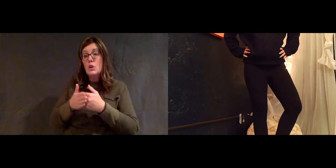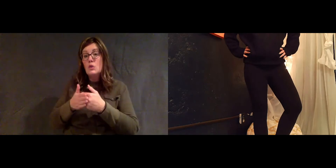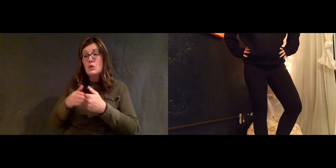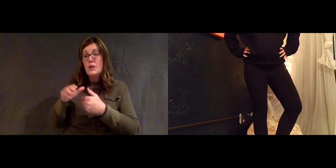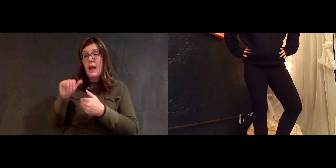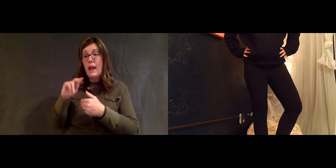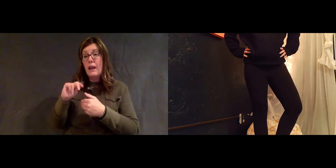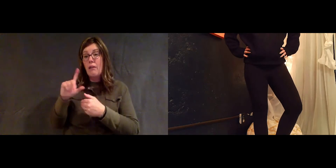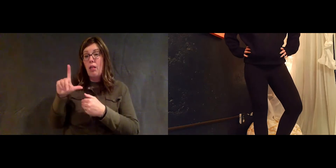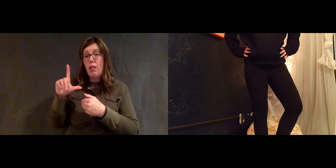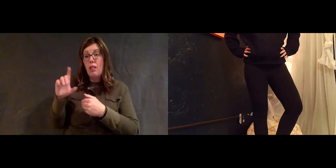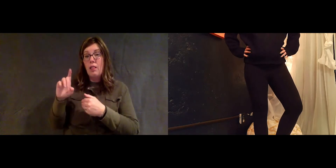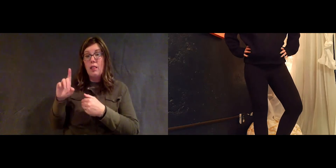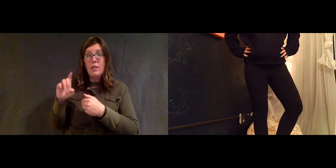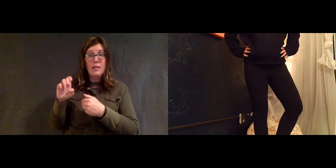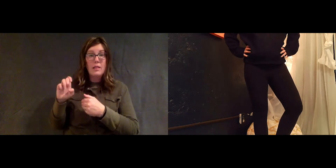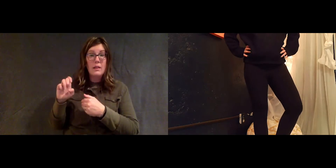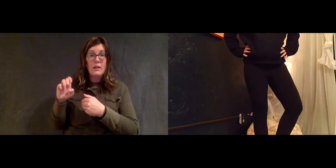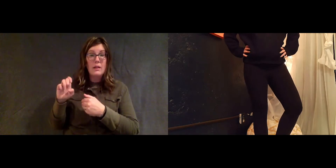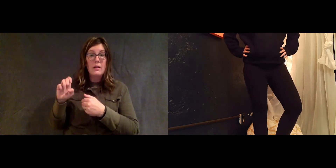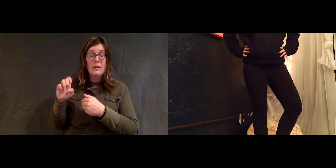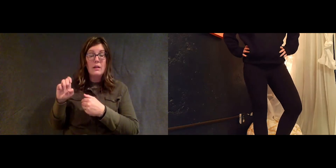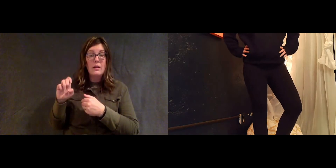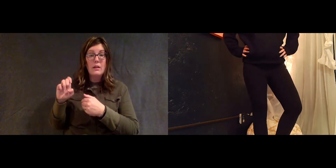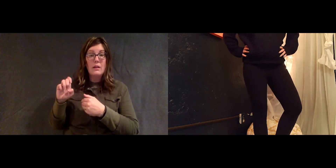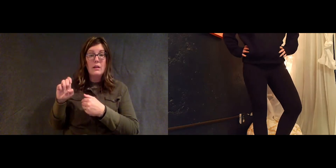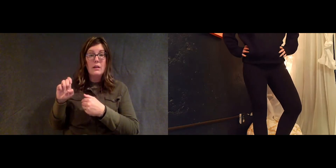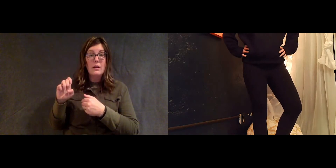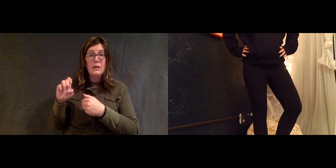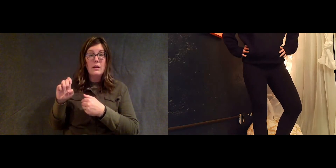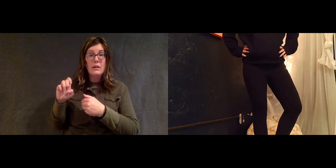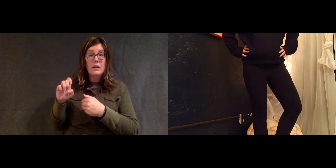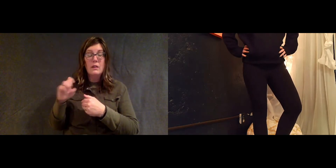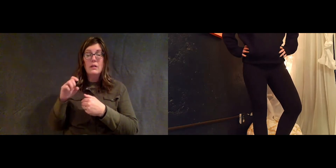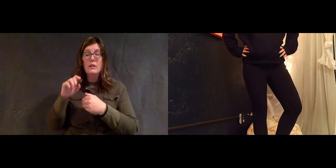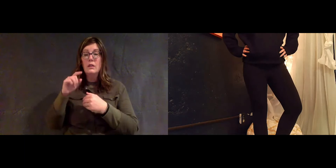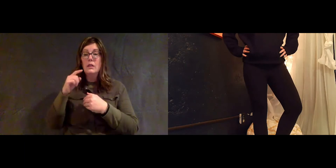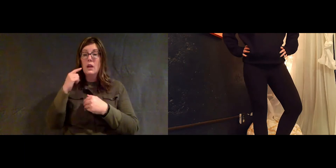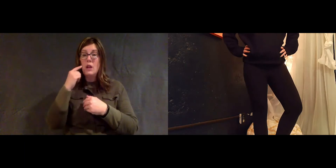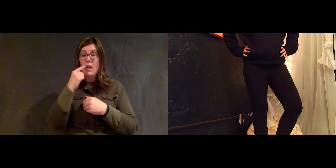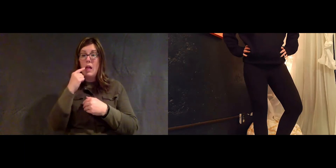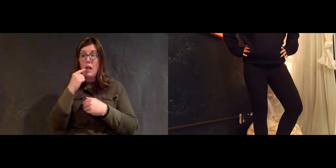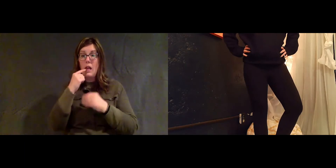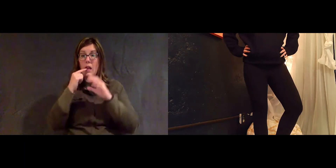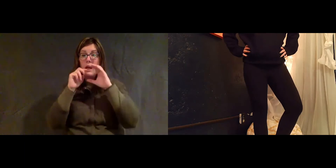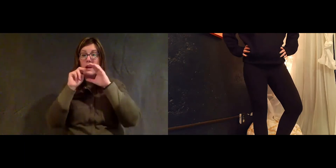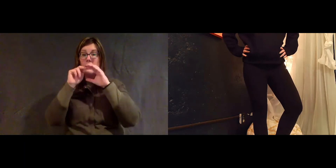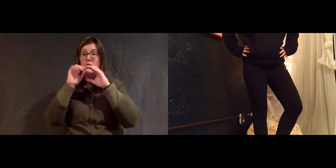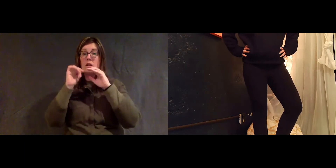your gaze on that's not moving. Soften your tongue away from the roof of your mouth.